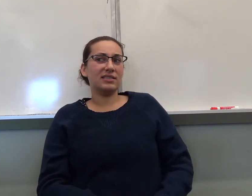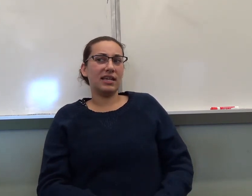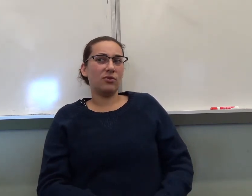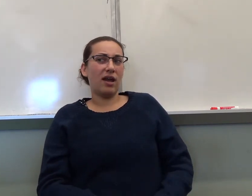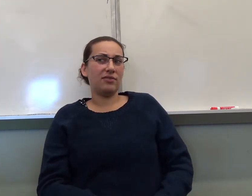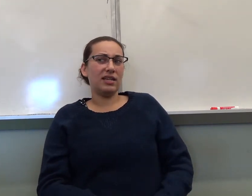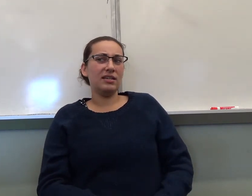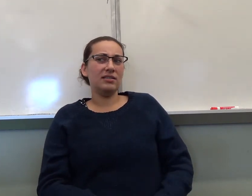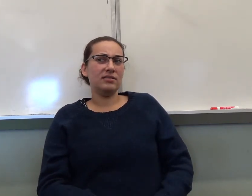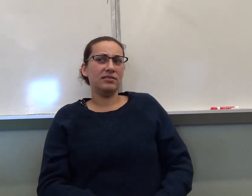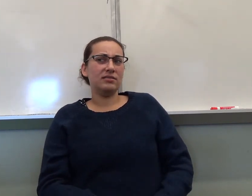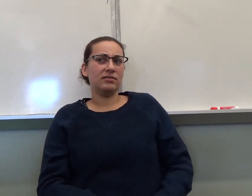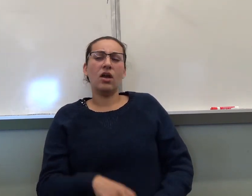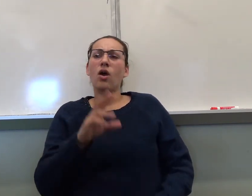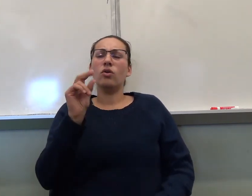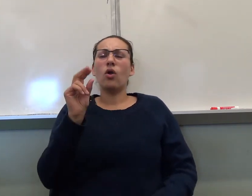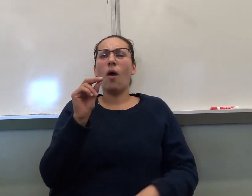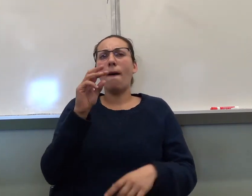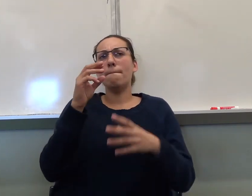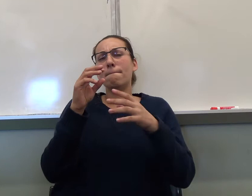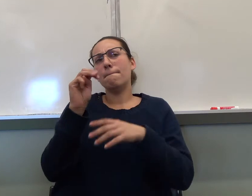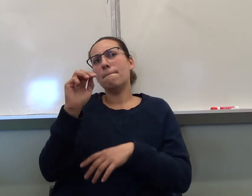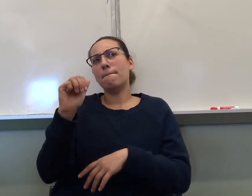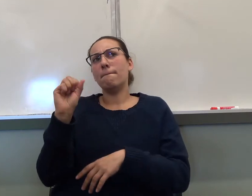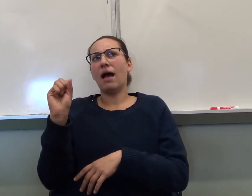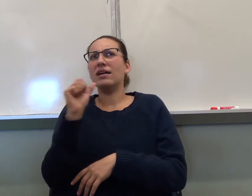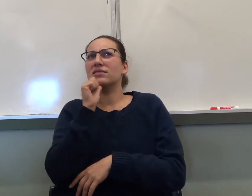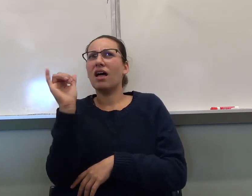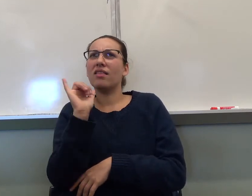like gravity? No. No, weight has gravity.